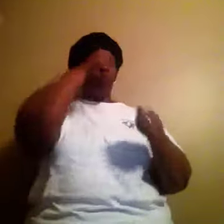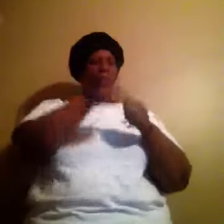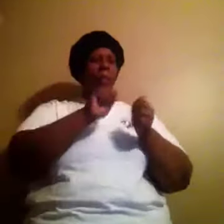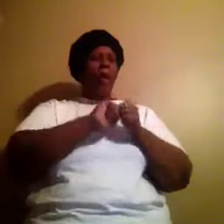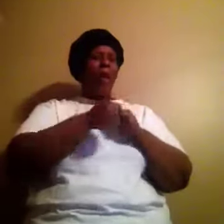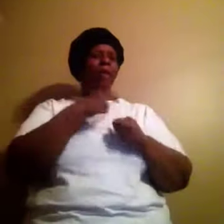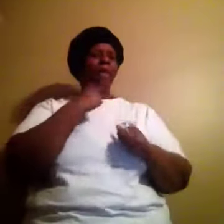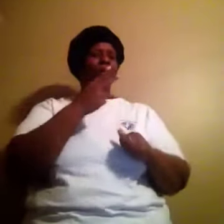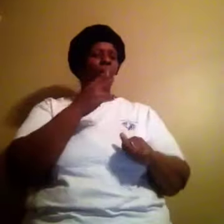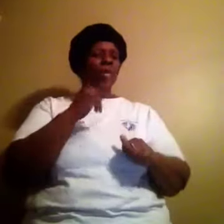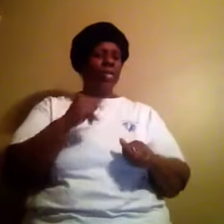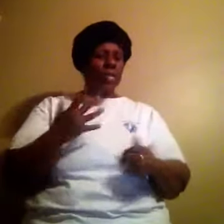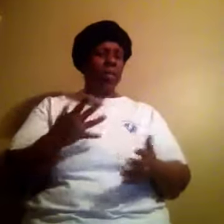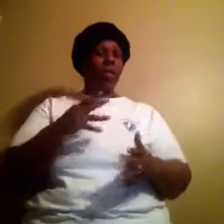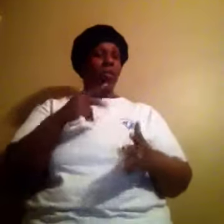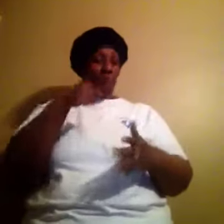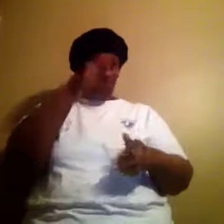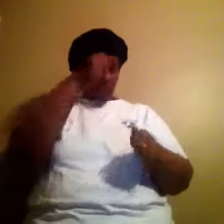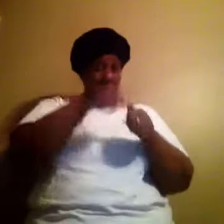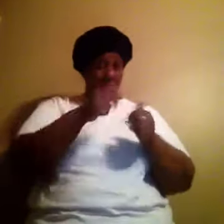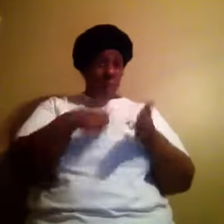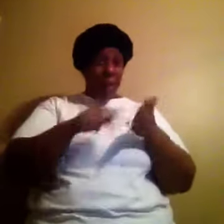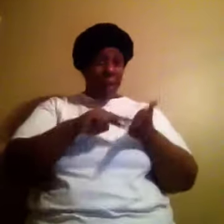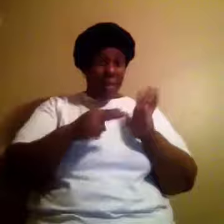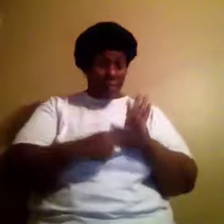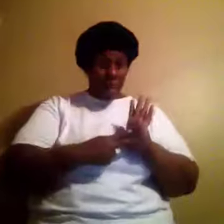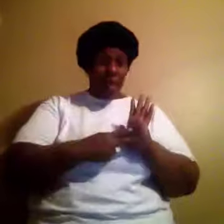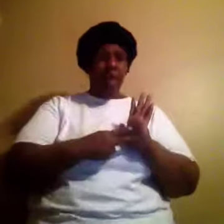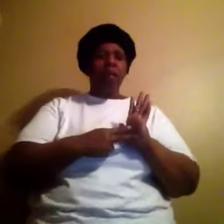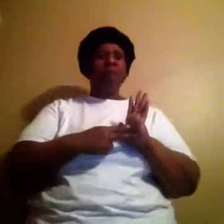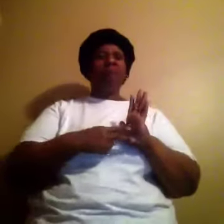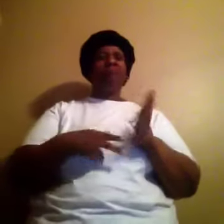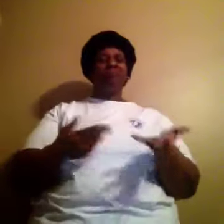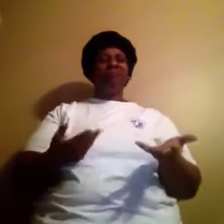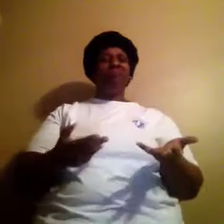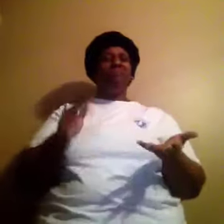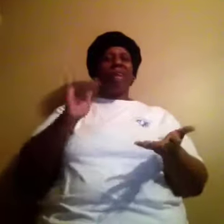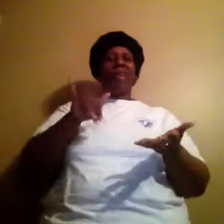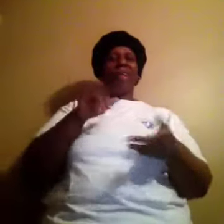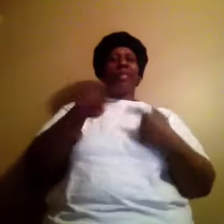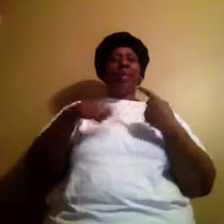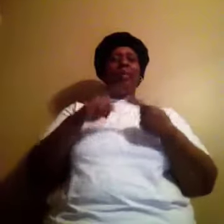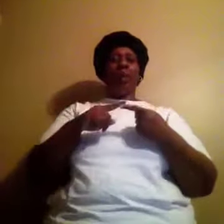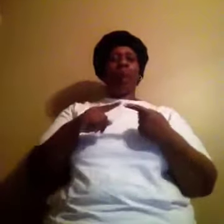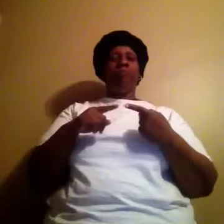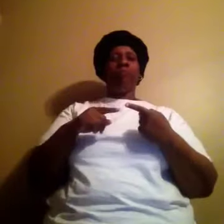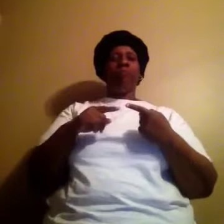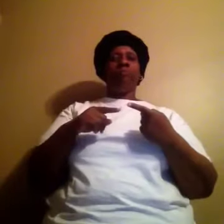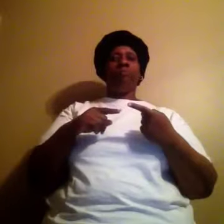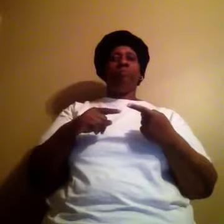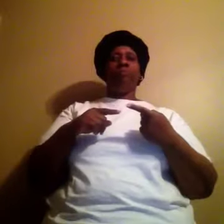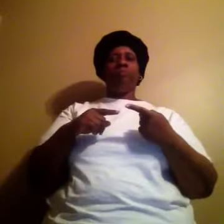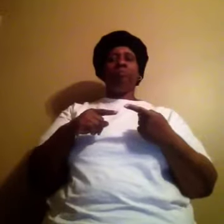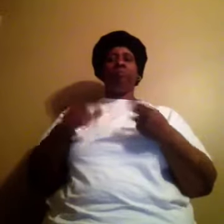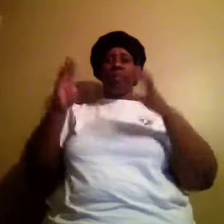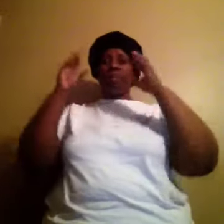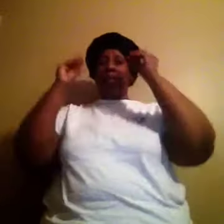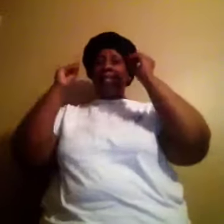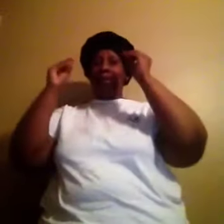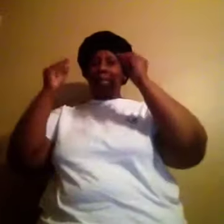it and what it meant. And then that is kind of the moment of teaching where it goes from the teacher to the student. My intention is